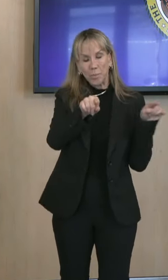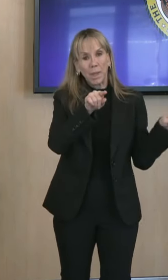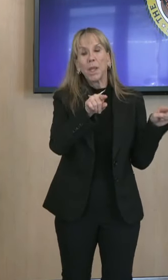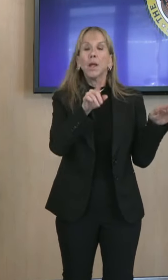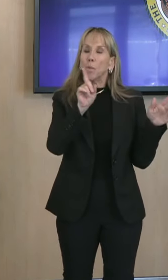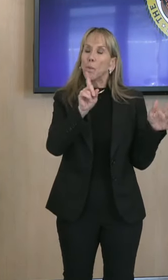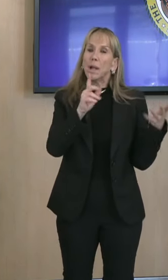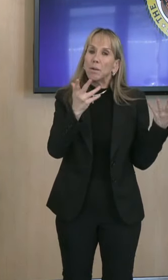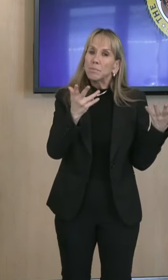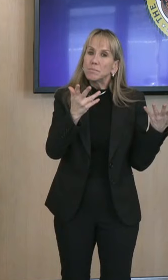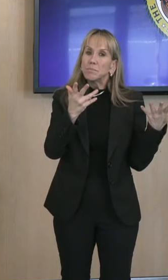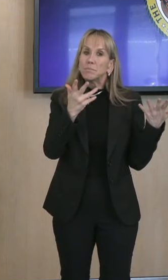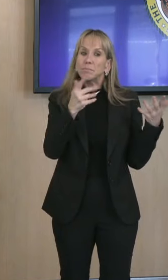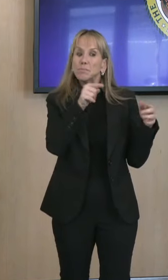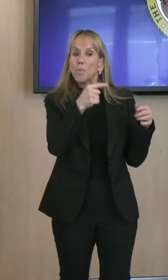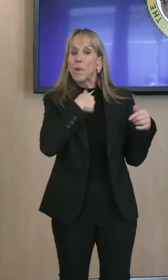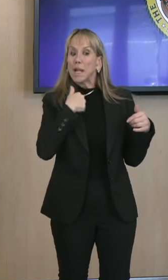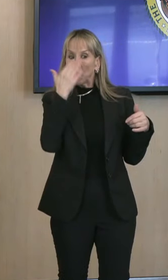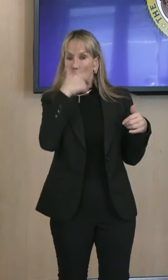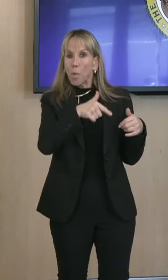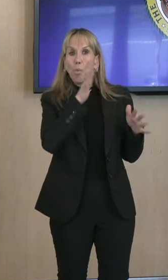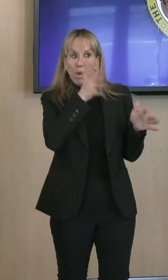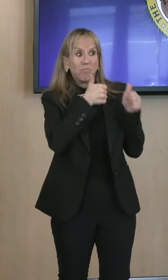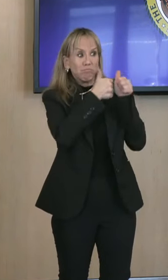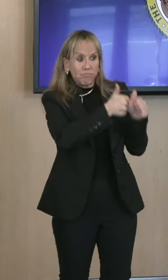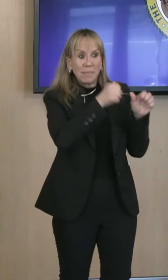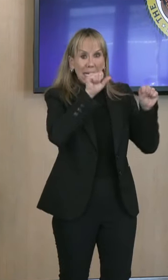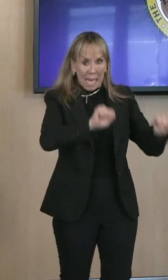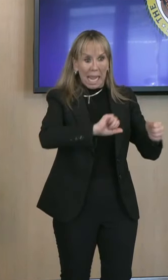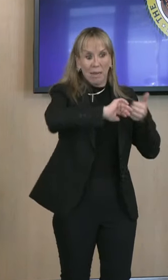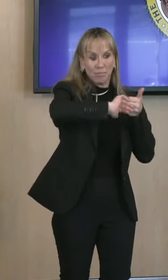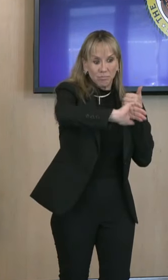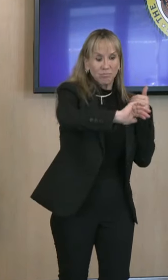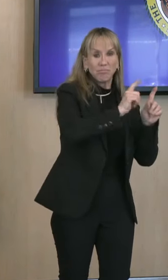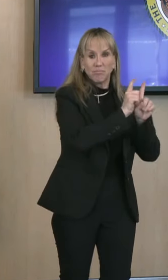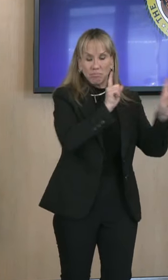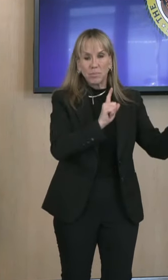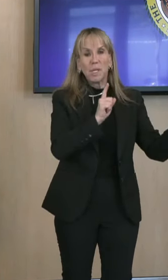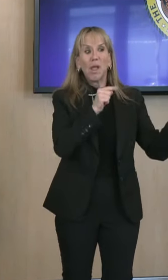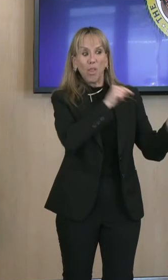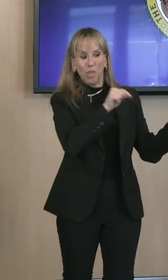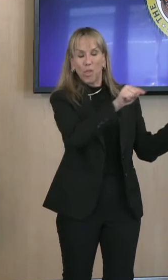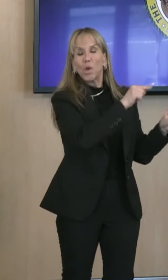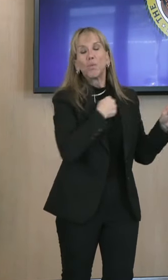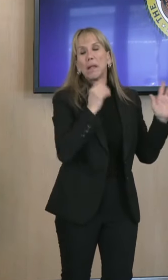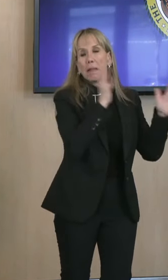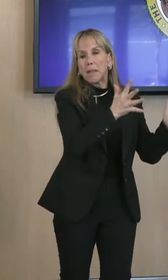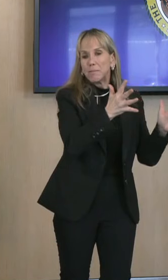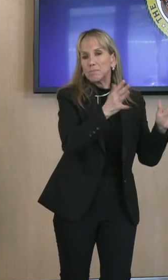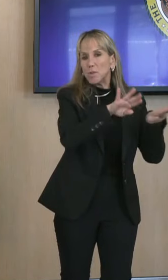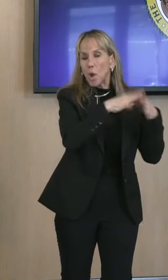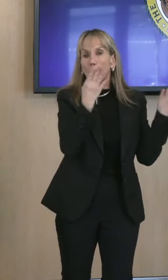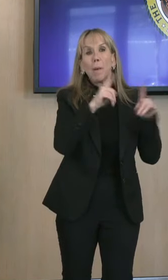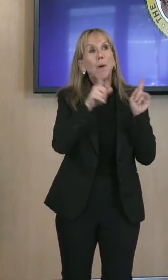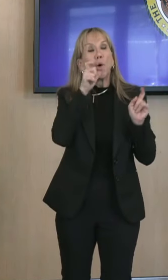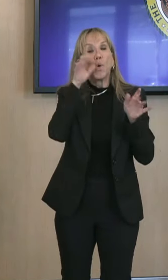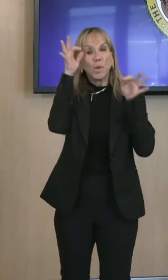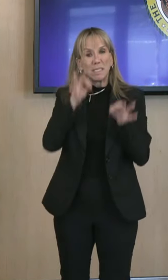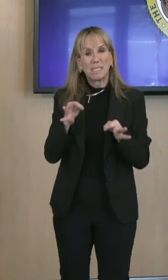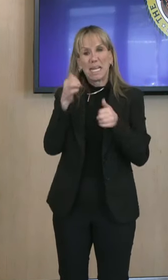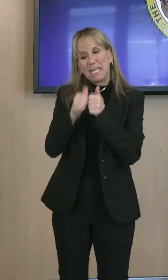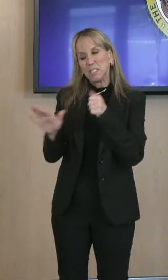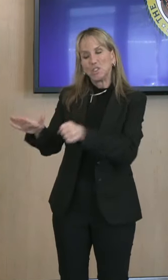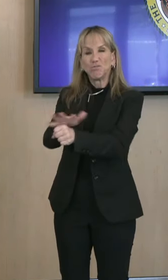maintain physical distancing. We have left those open. So it really is, at this point, a decision for each jurisdiction to make. But the public health order